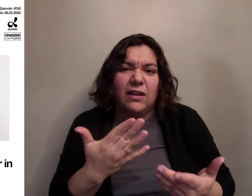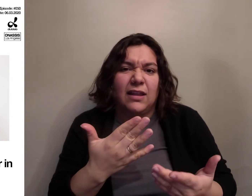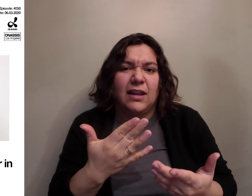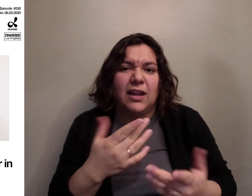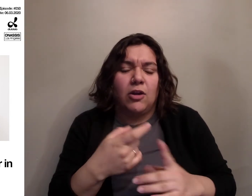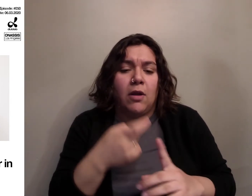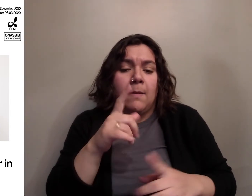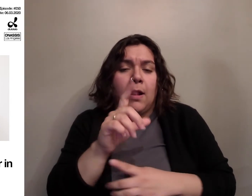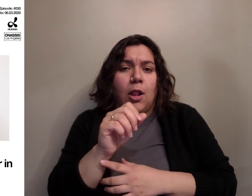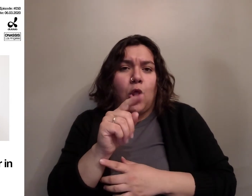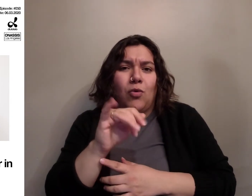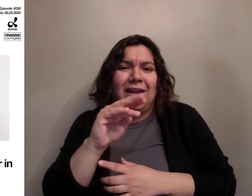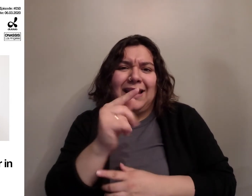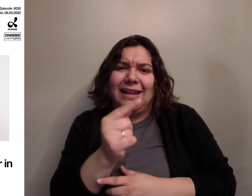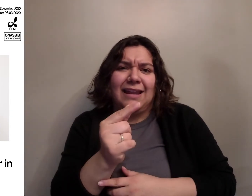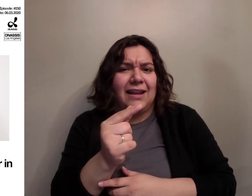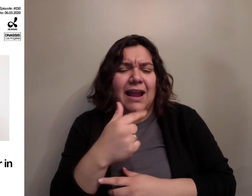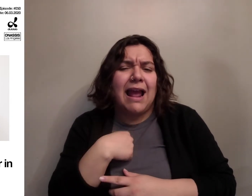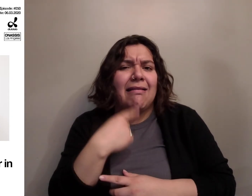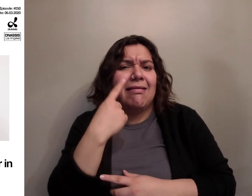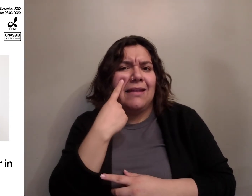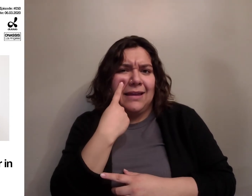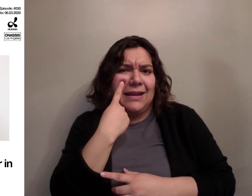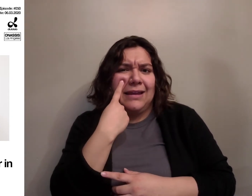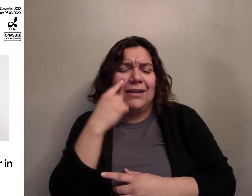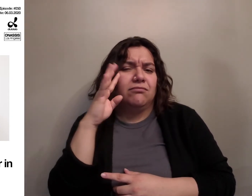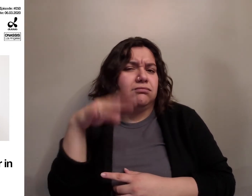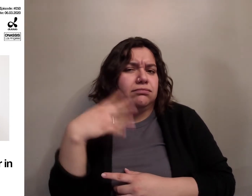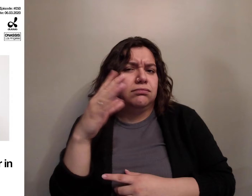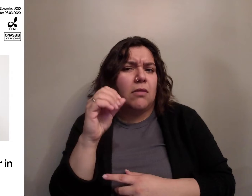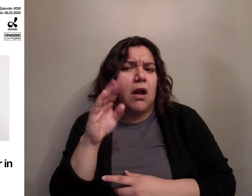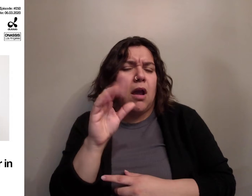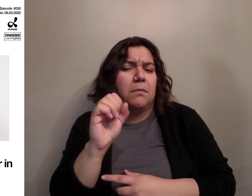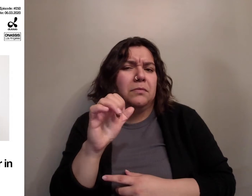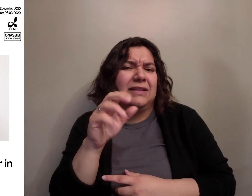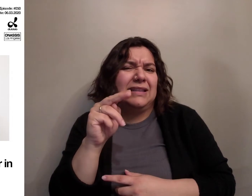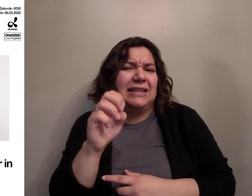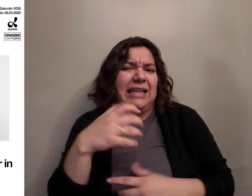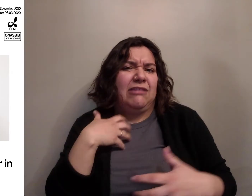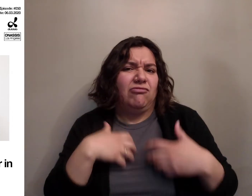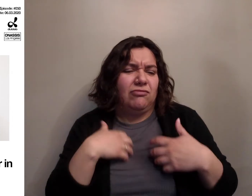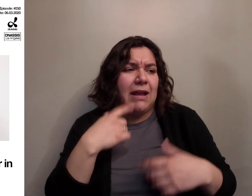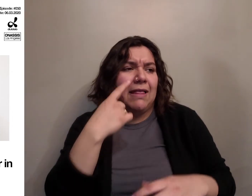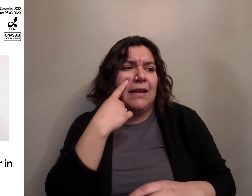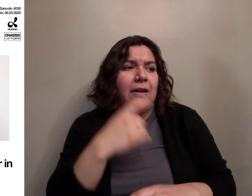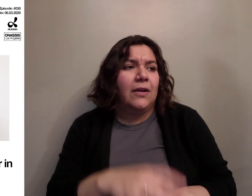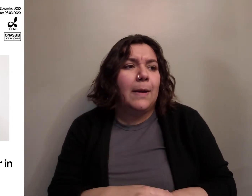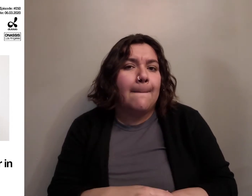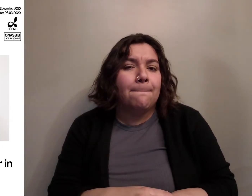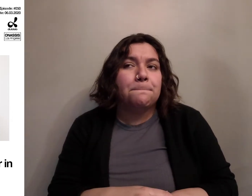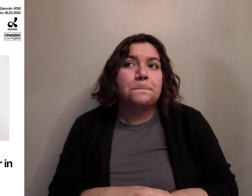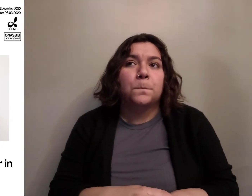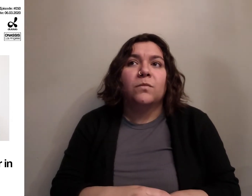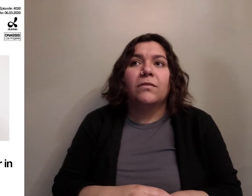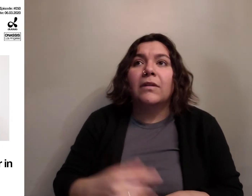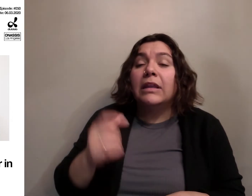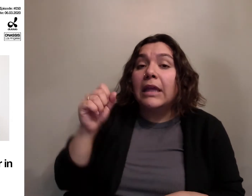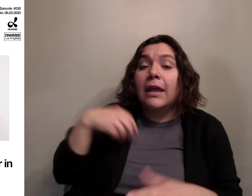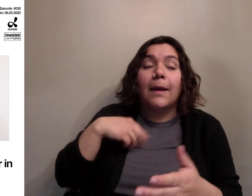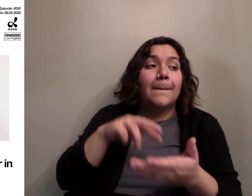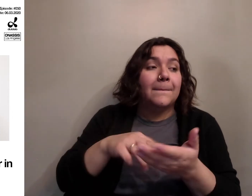population who has been robbed of everything of looting. I think it's obscene."